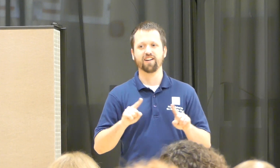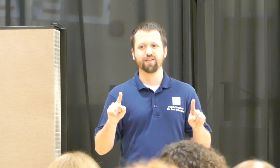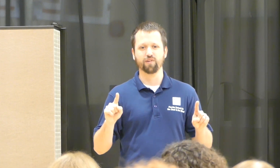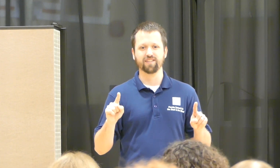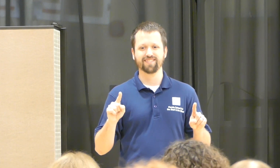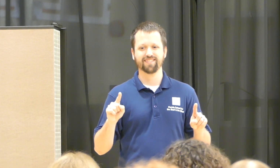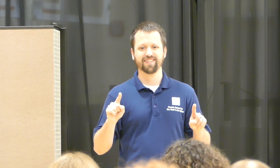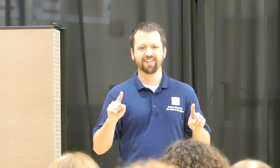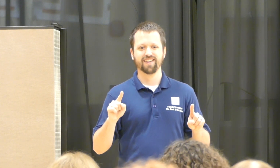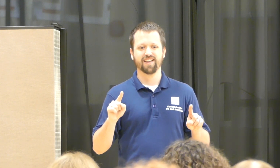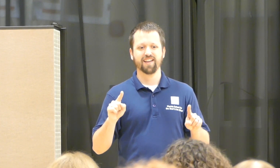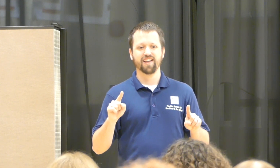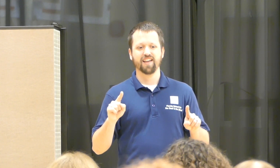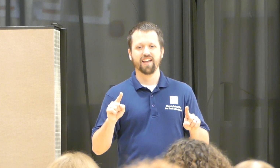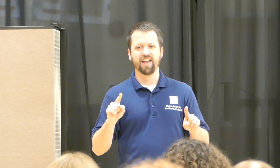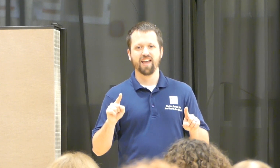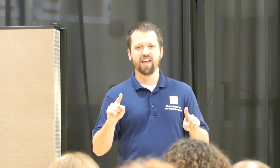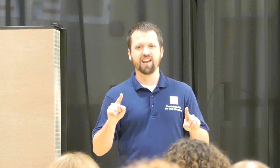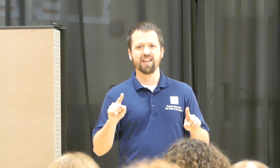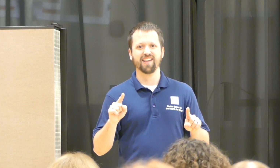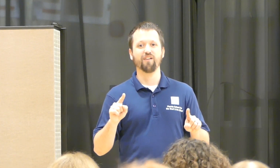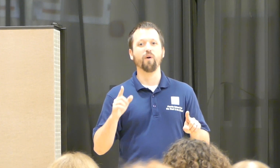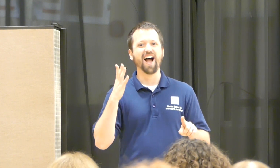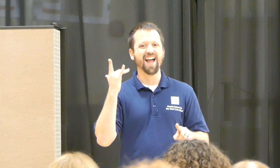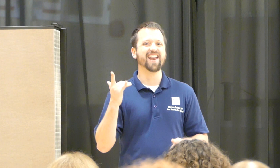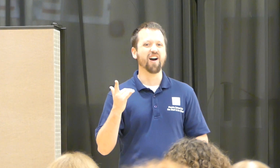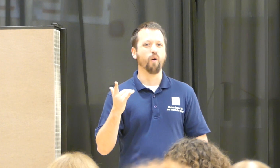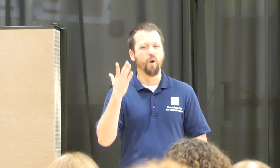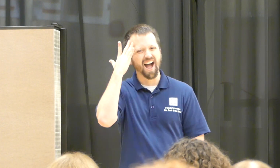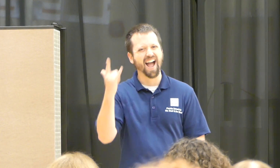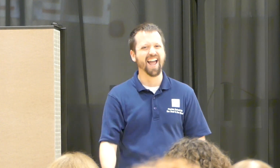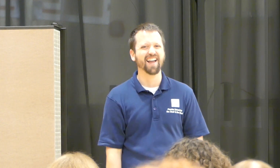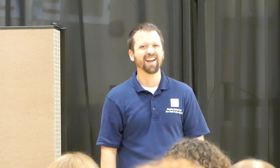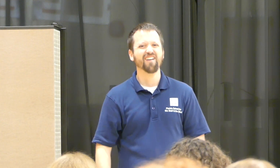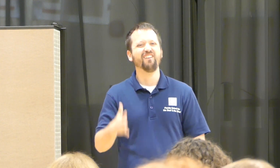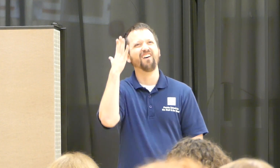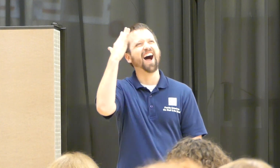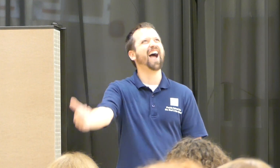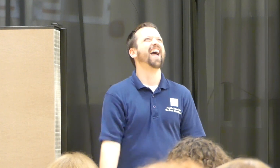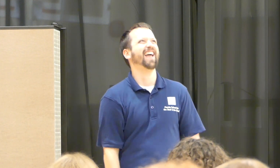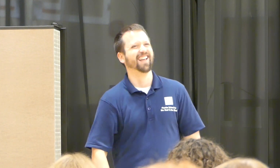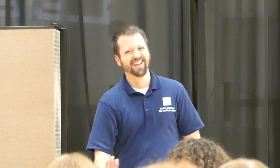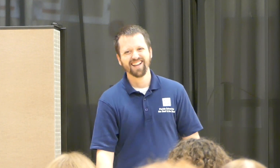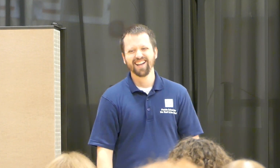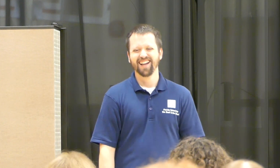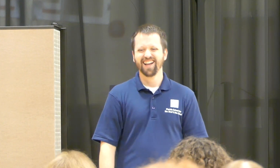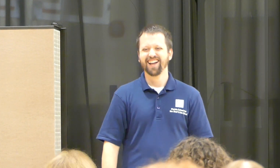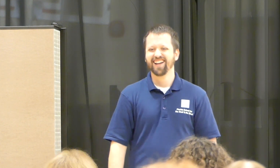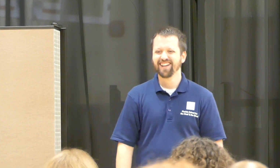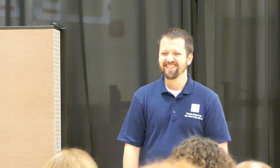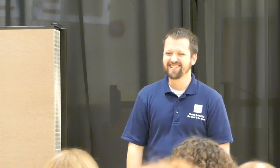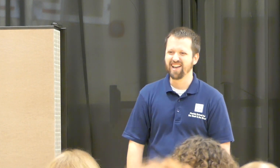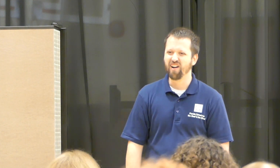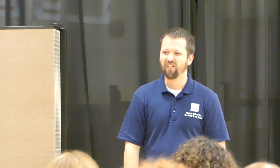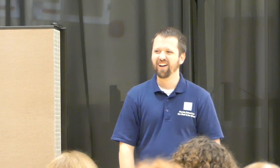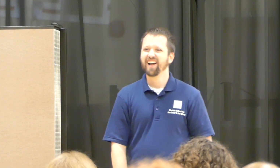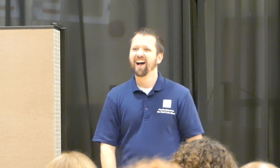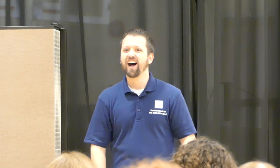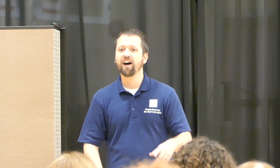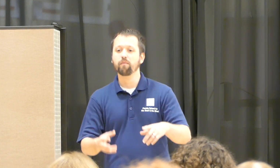different. And why? I know, why? So,